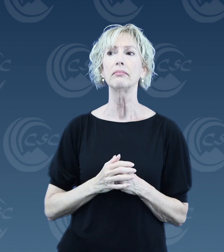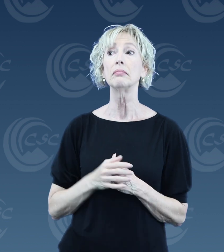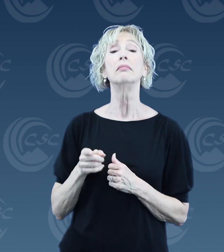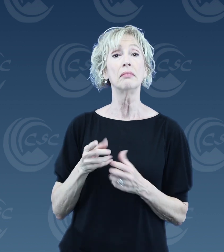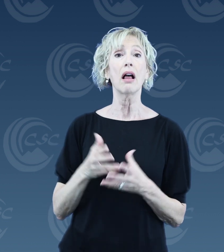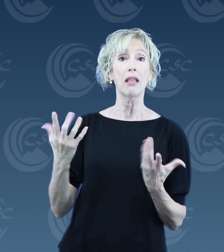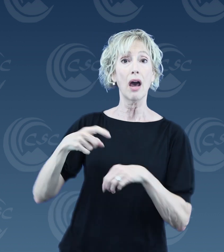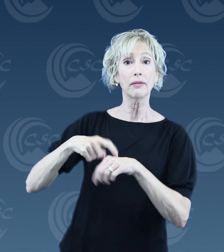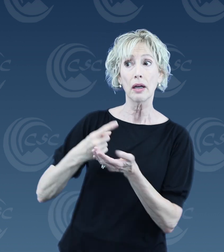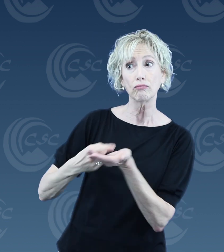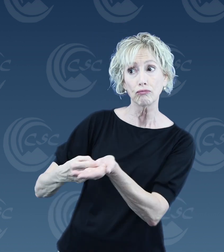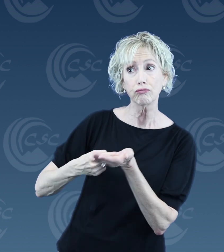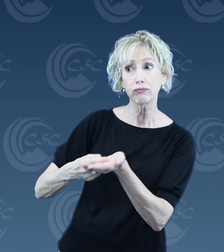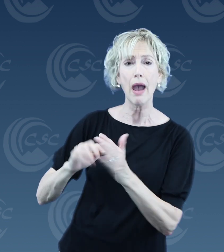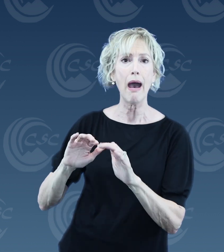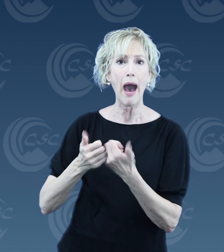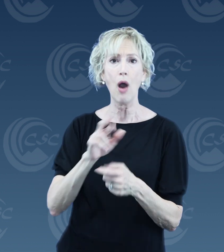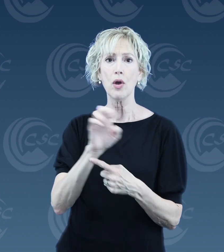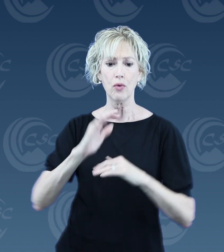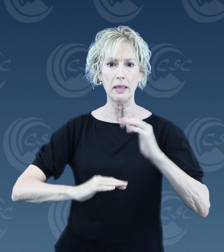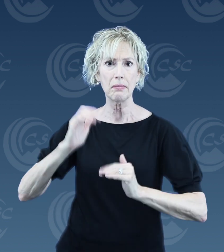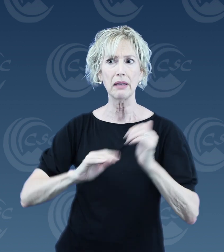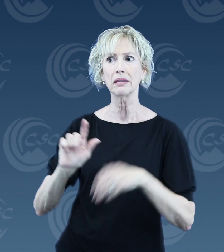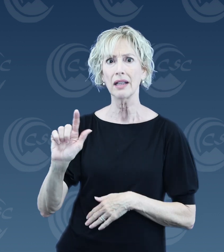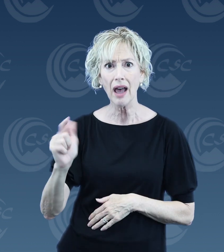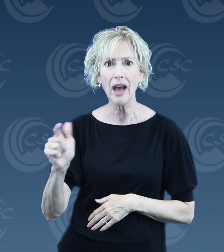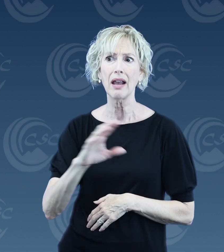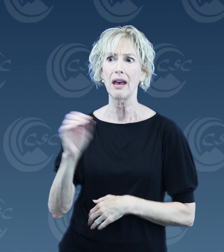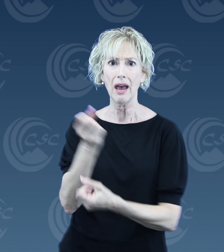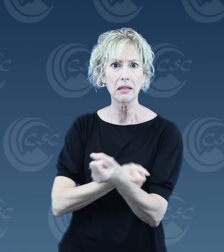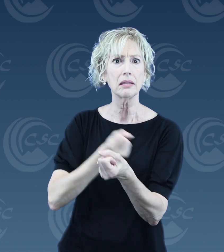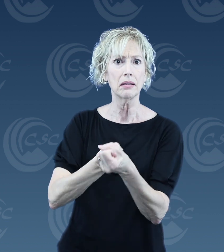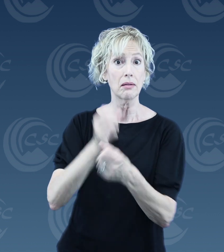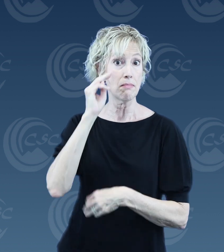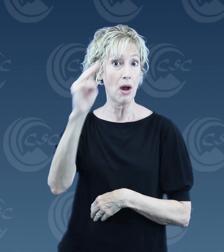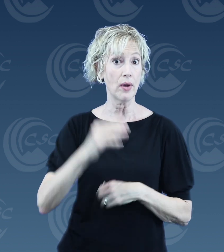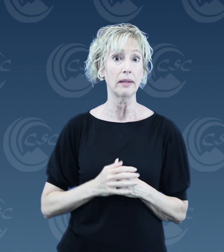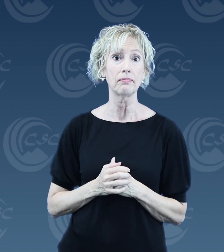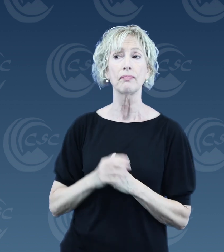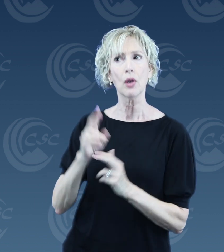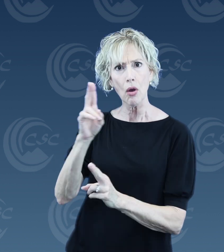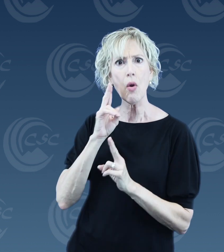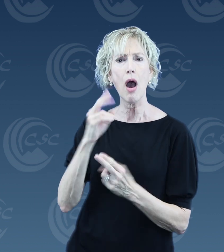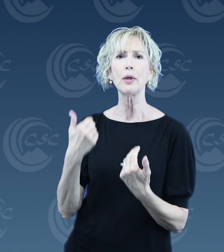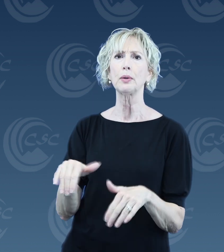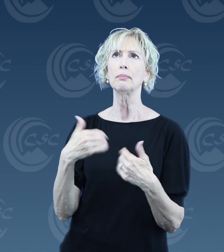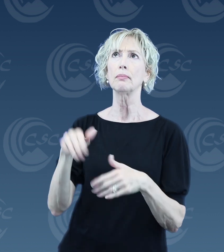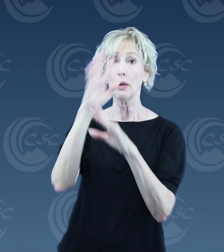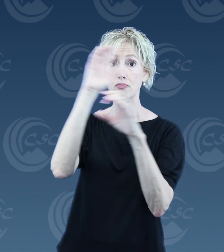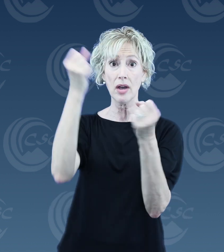lot of time to discuss how we will ultimately rebuild Lahaina and support Maui. We're honored to have had the support of the